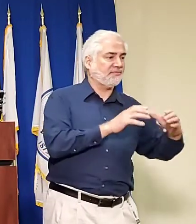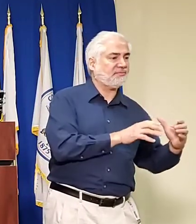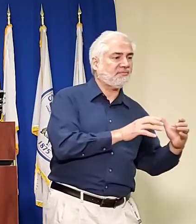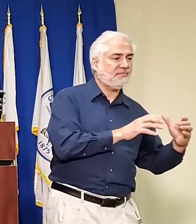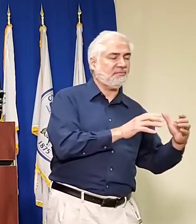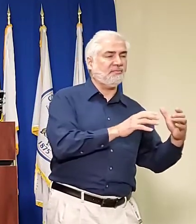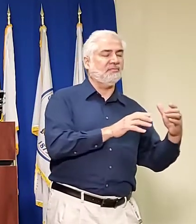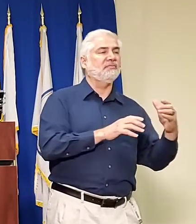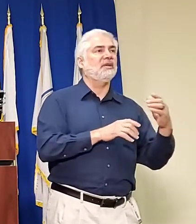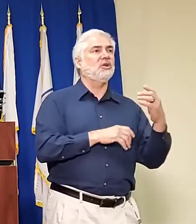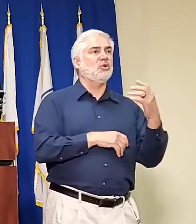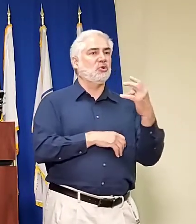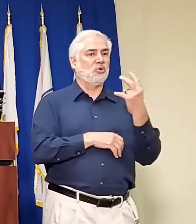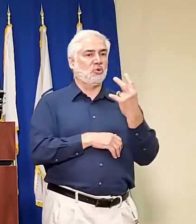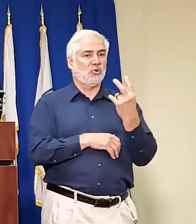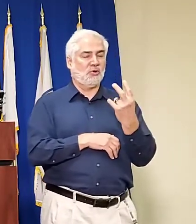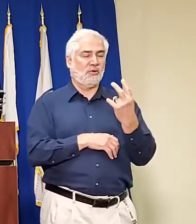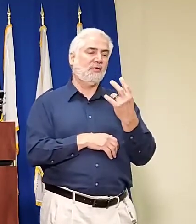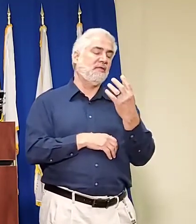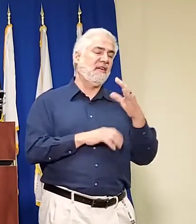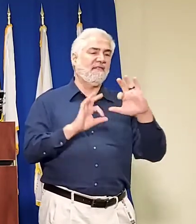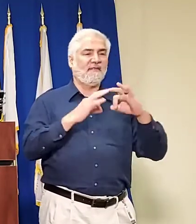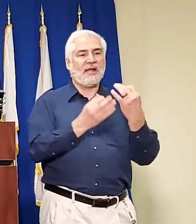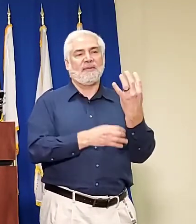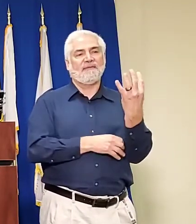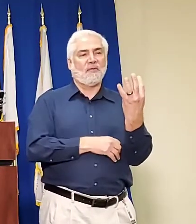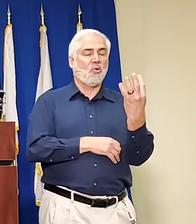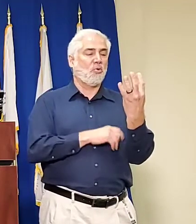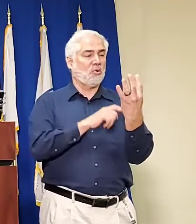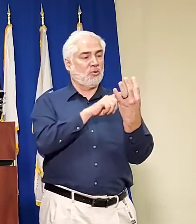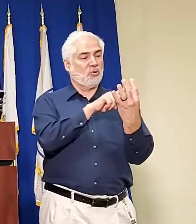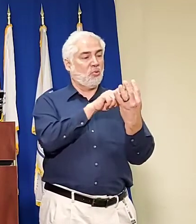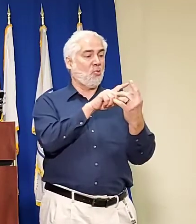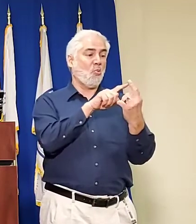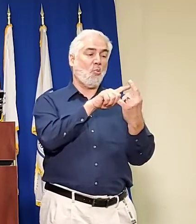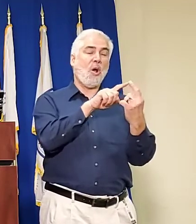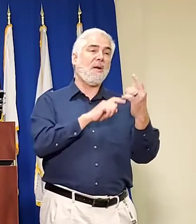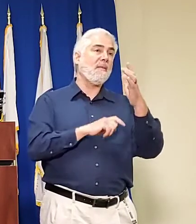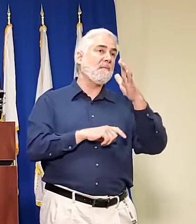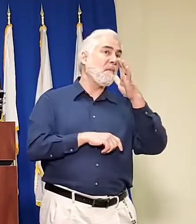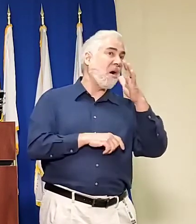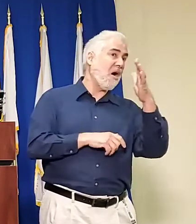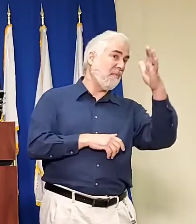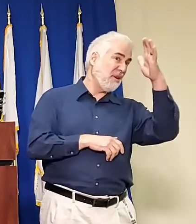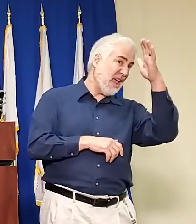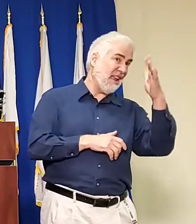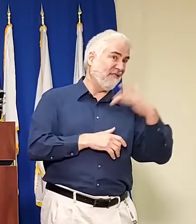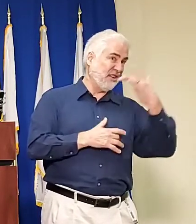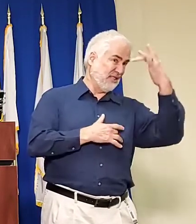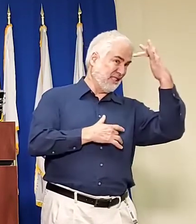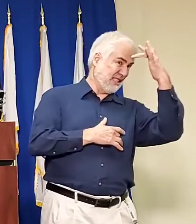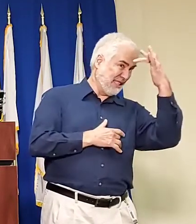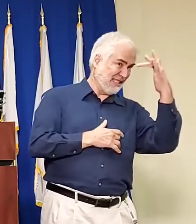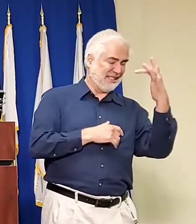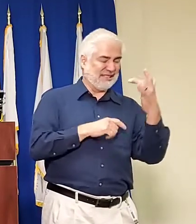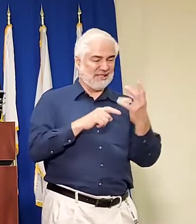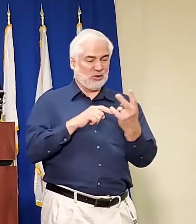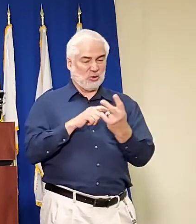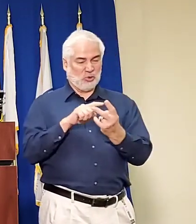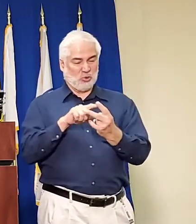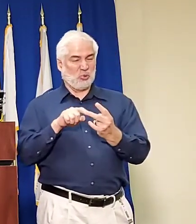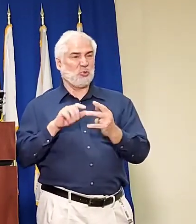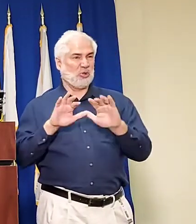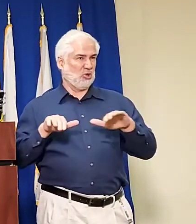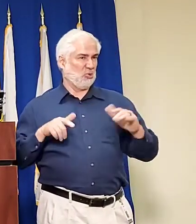4, 2 parents, 2 children. One of the parents starts feeling ill, ultimately is tested for COVID-19,